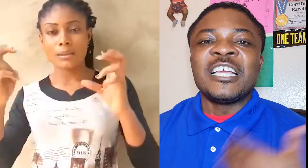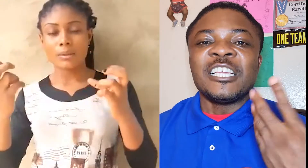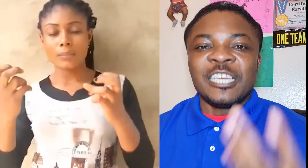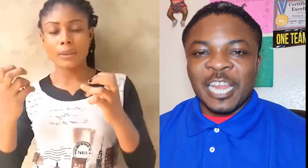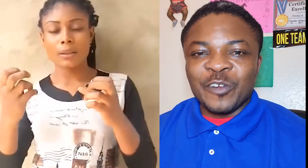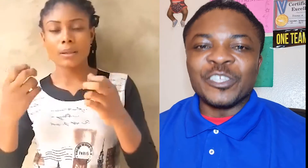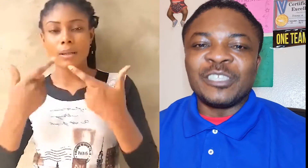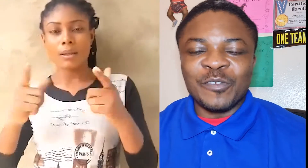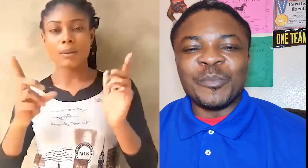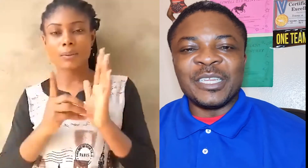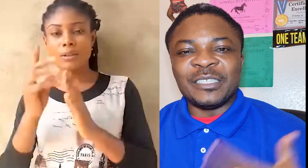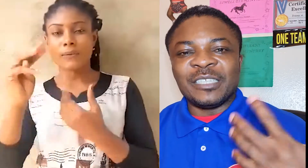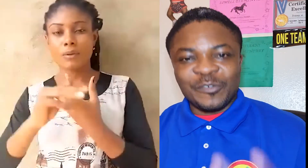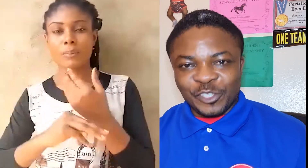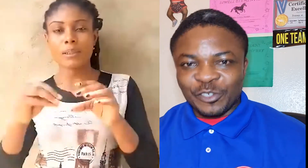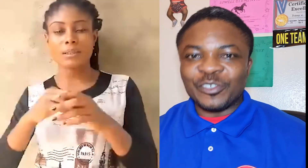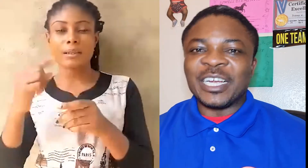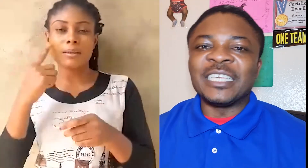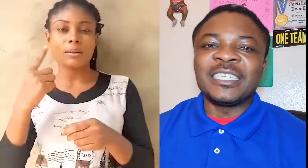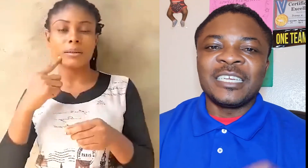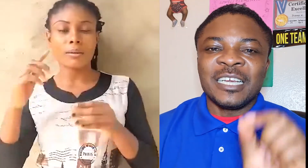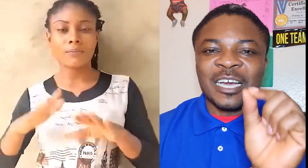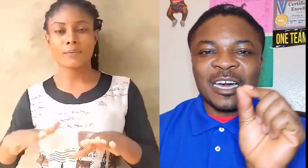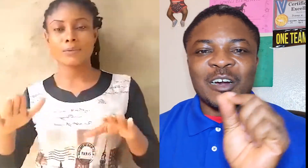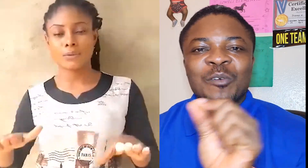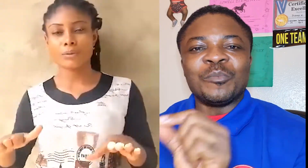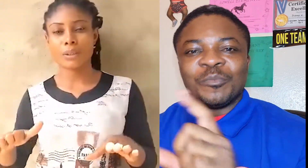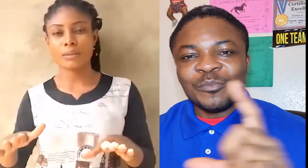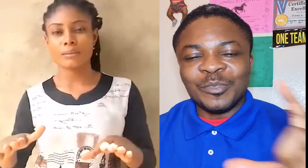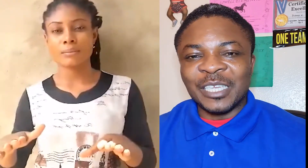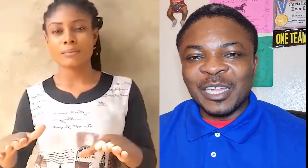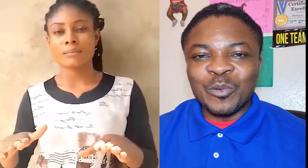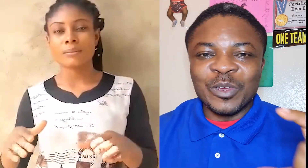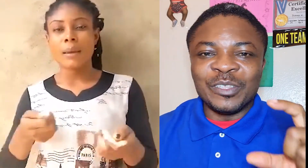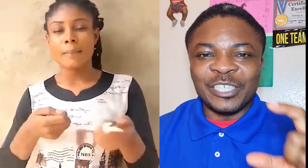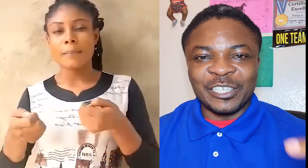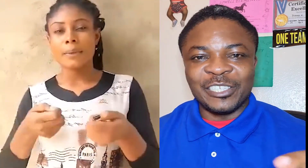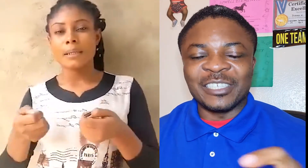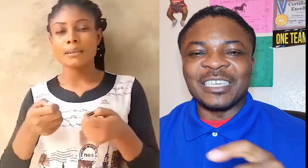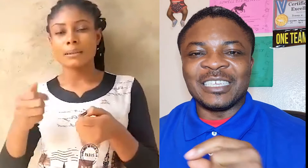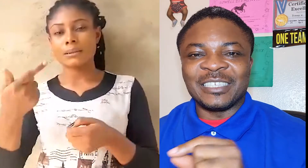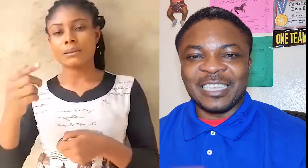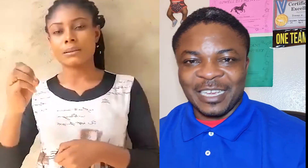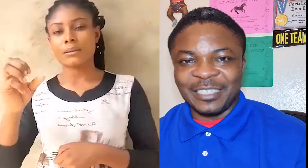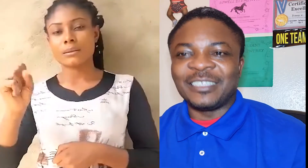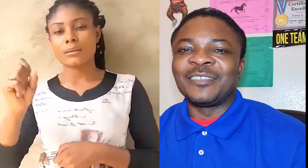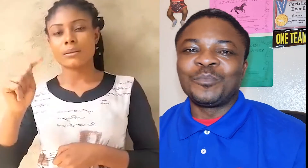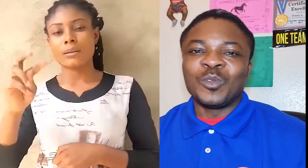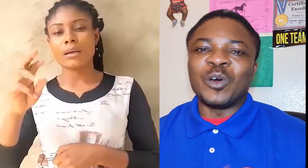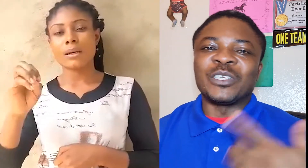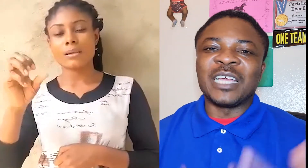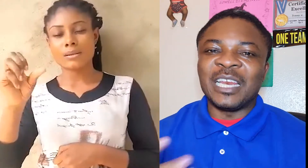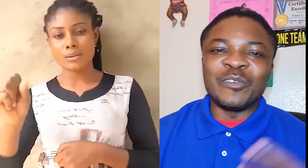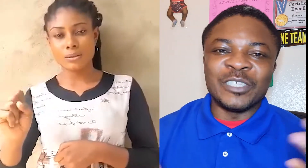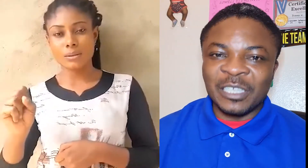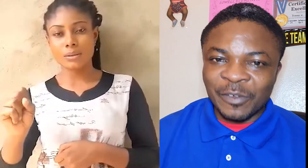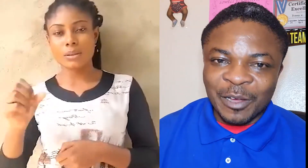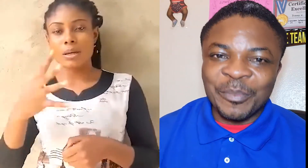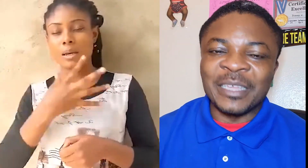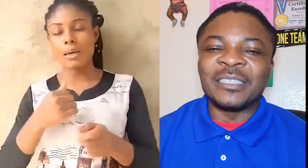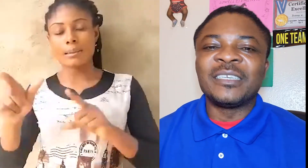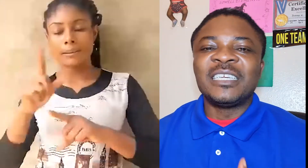tagged language development in deaf children, dealing with gestures and signs, or sign